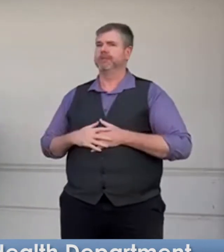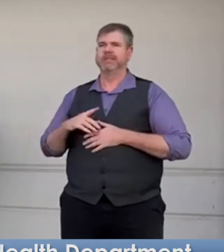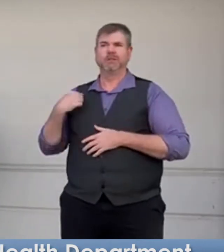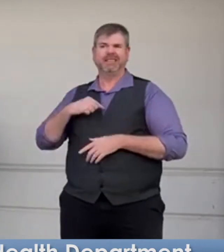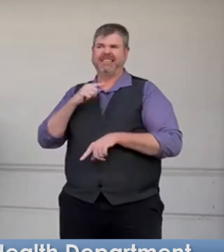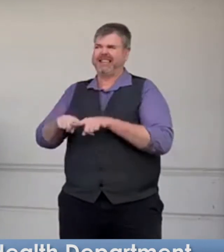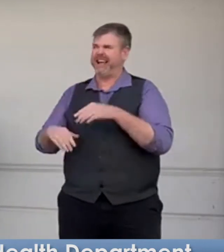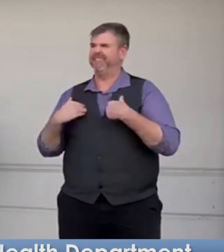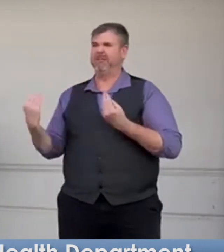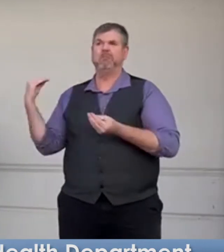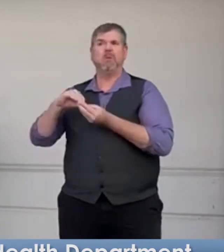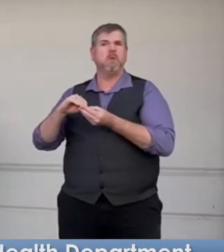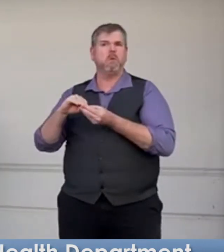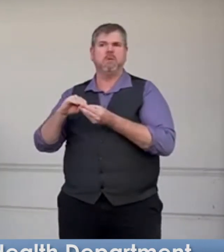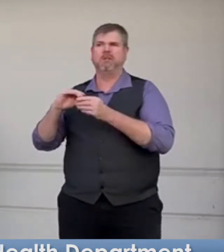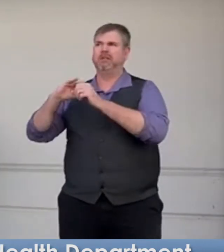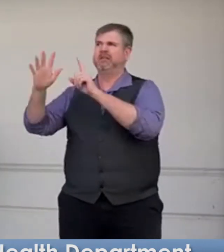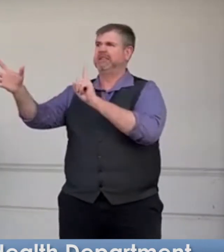to you.